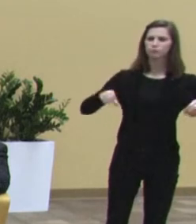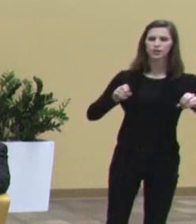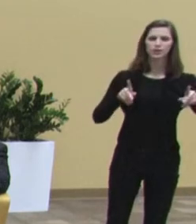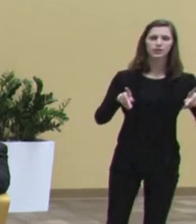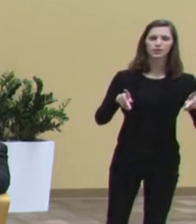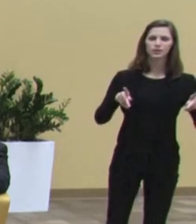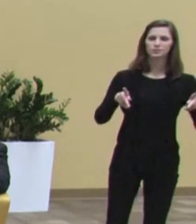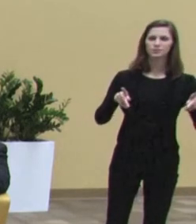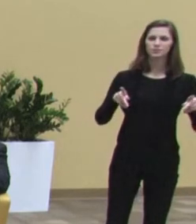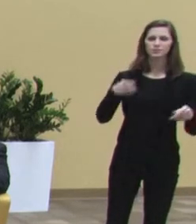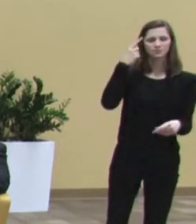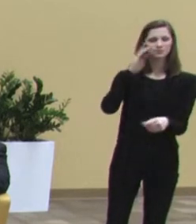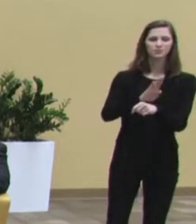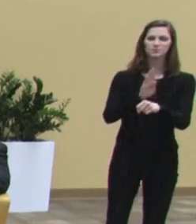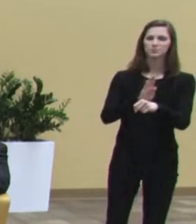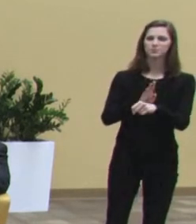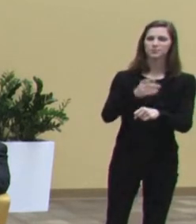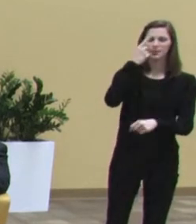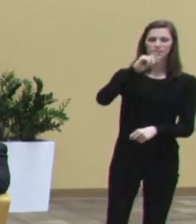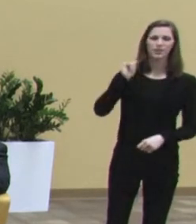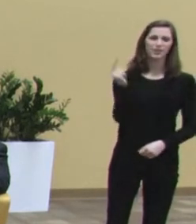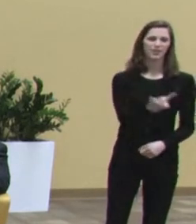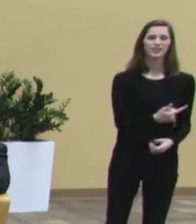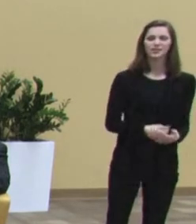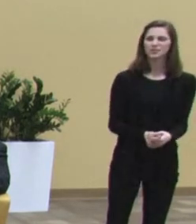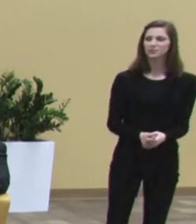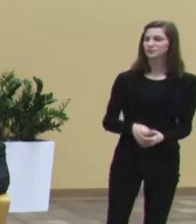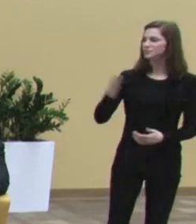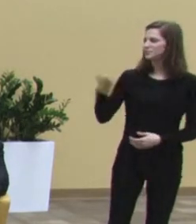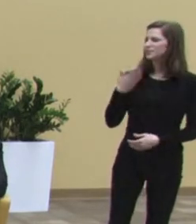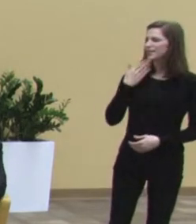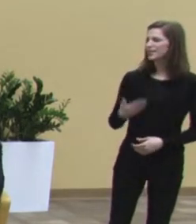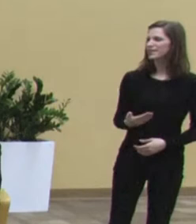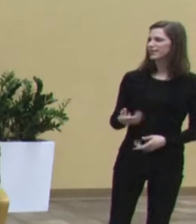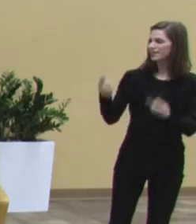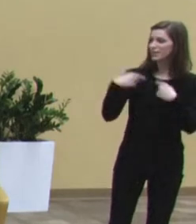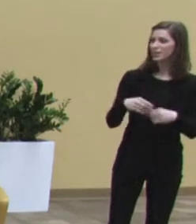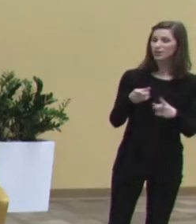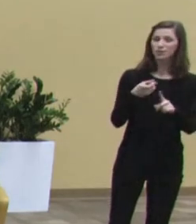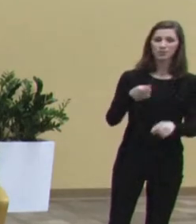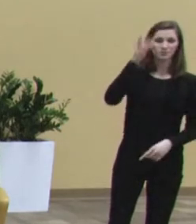opportunity to do business with all people. So welcome, thank you for coming in from Dallas.